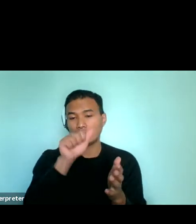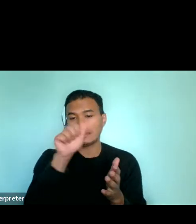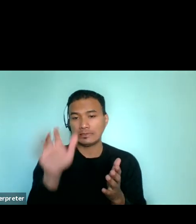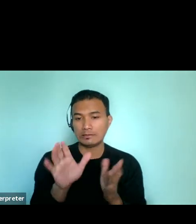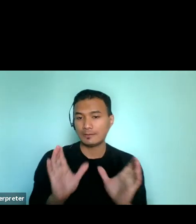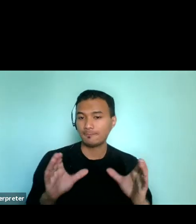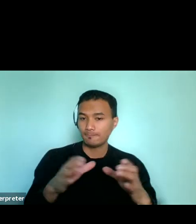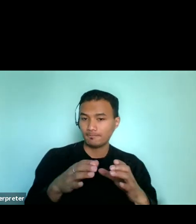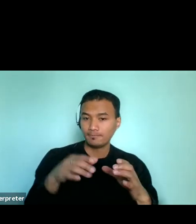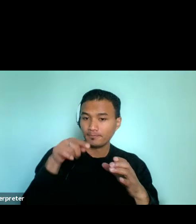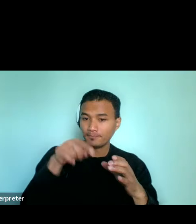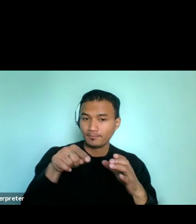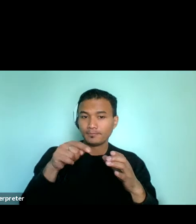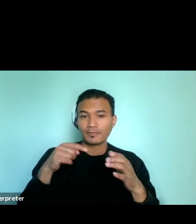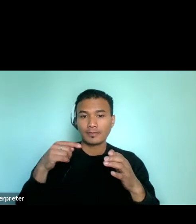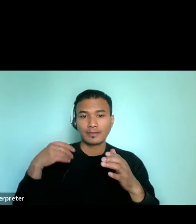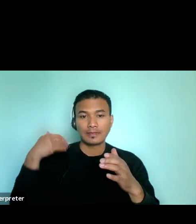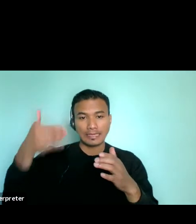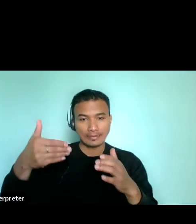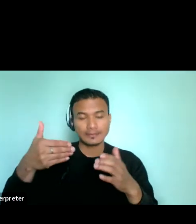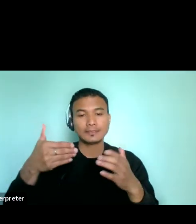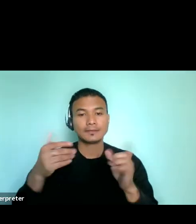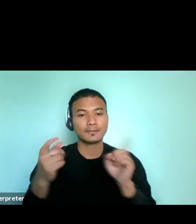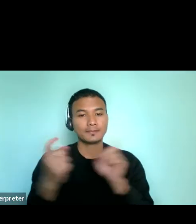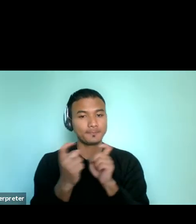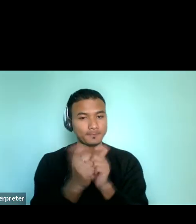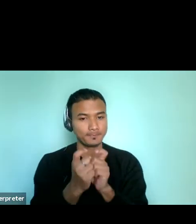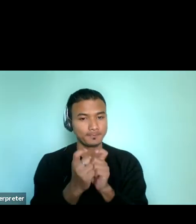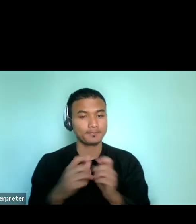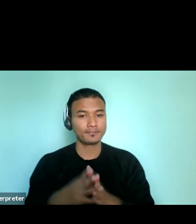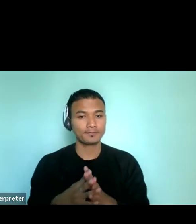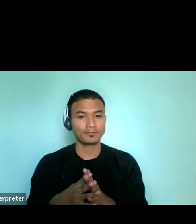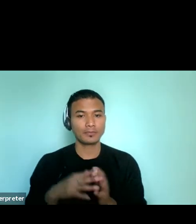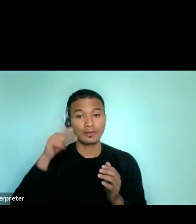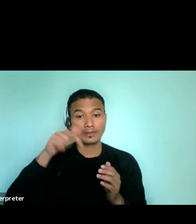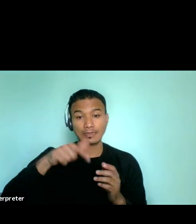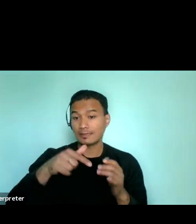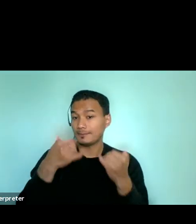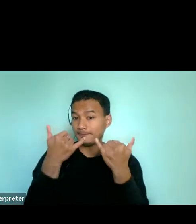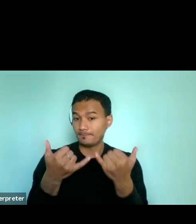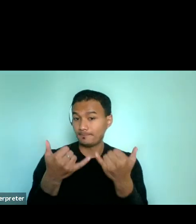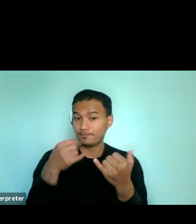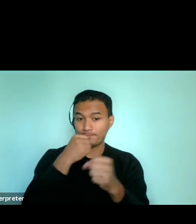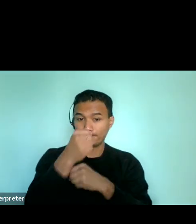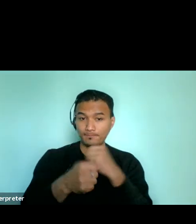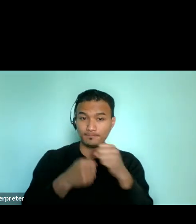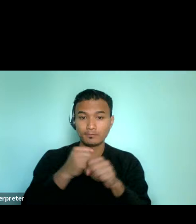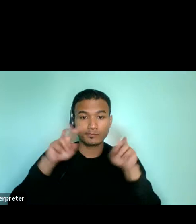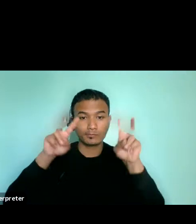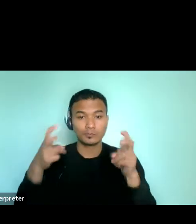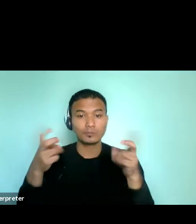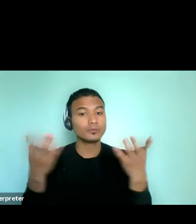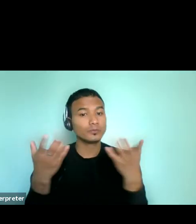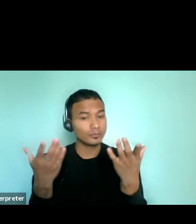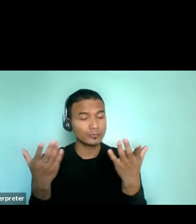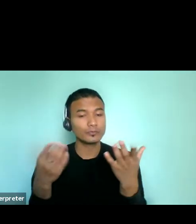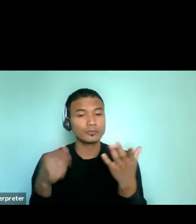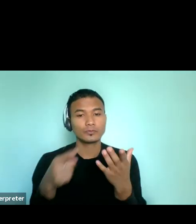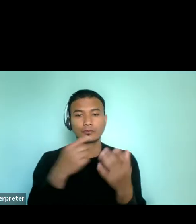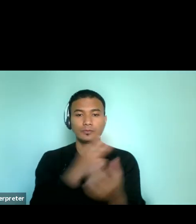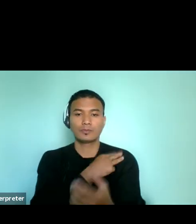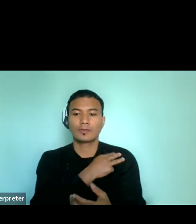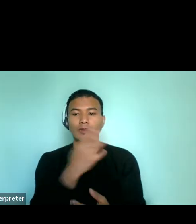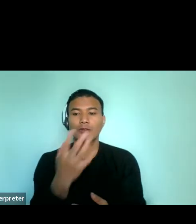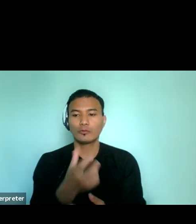Forum, the next meeting. This year, the main theme of the forum, Securing Land Rights